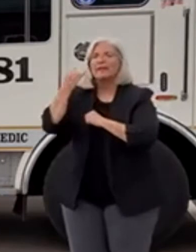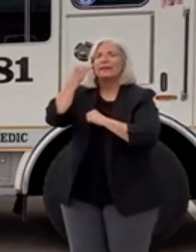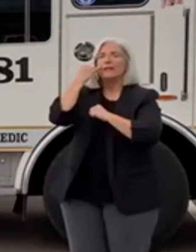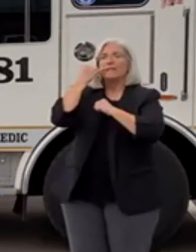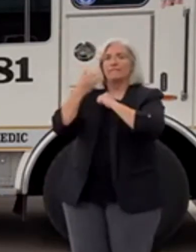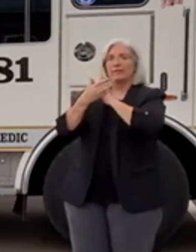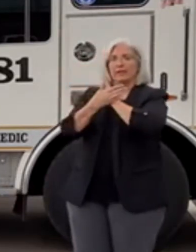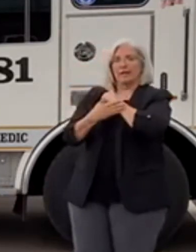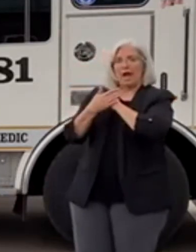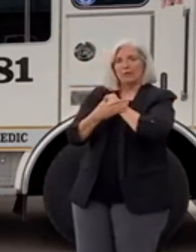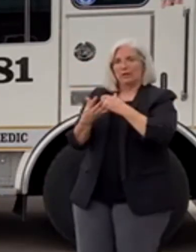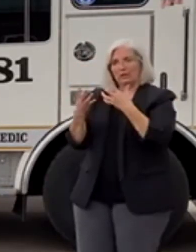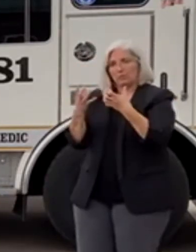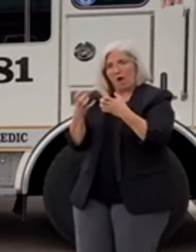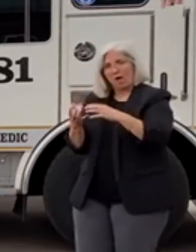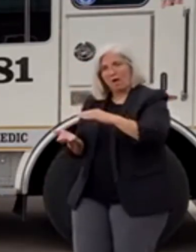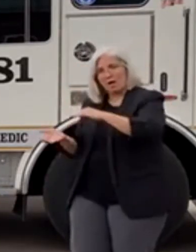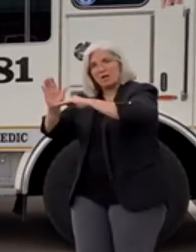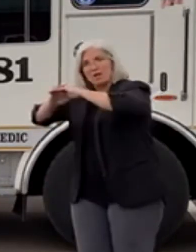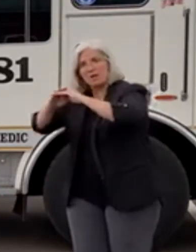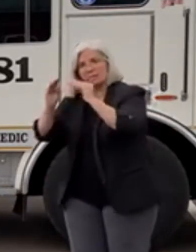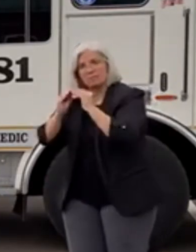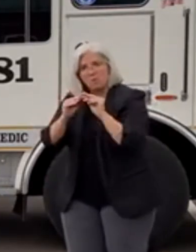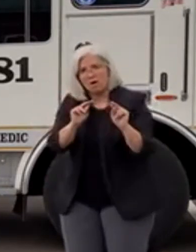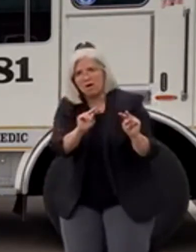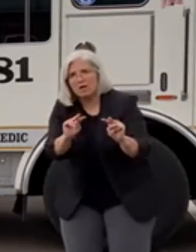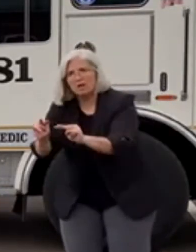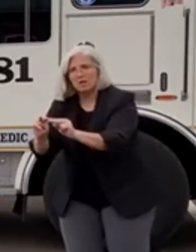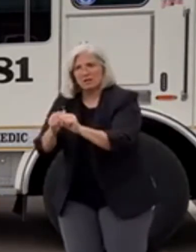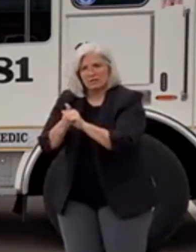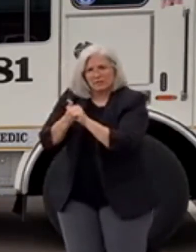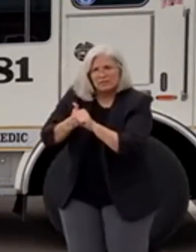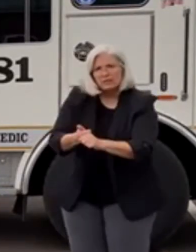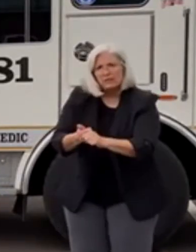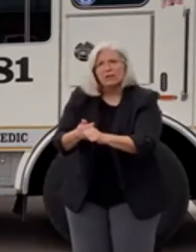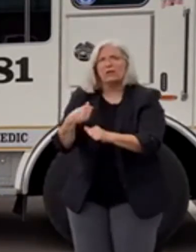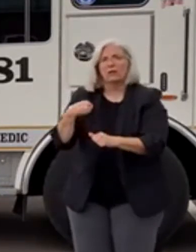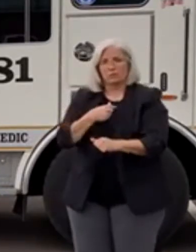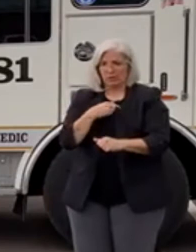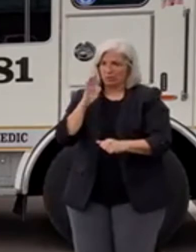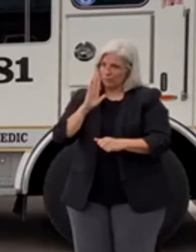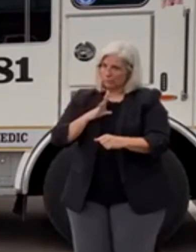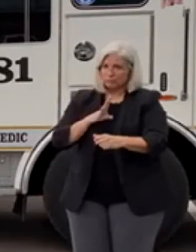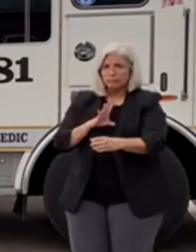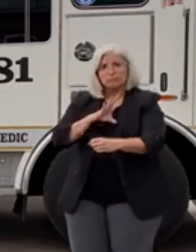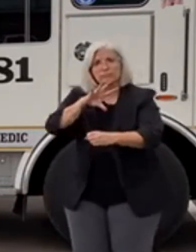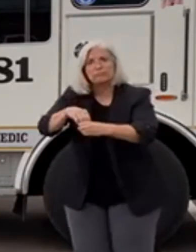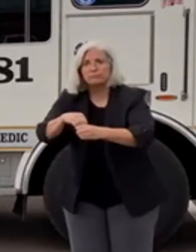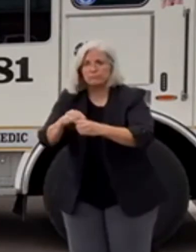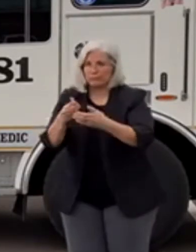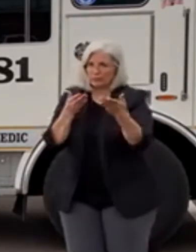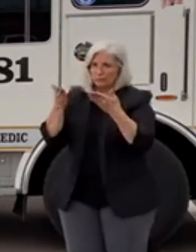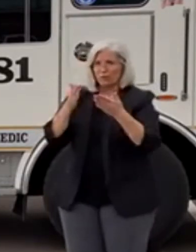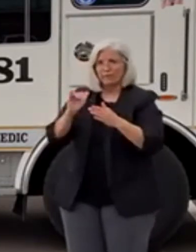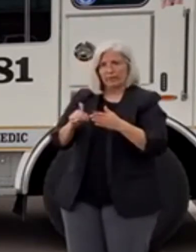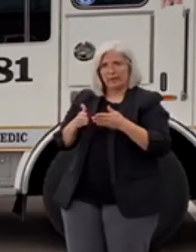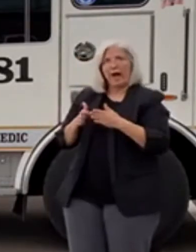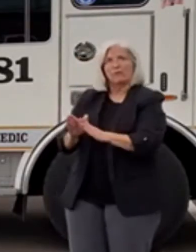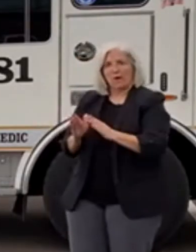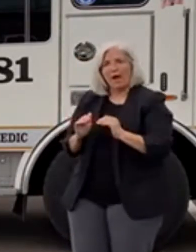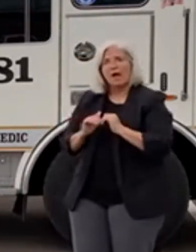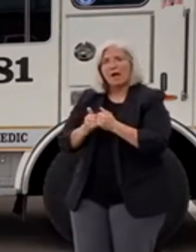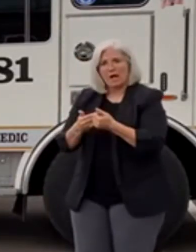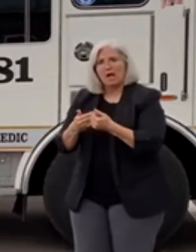efforts, then Santa Clara County Fire Department, as part of that, will continue to serve in that capacity. Again, we still will